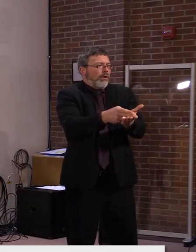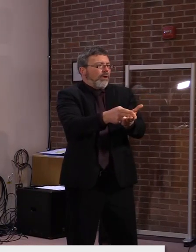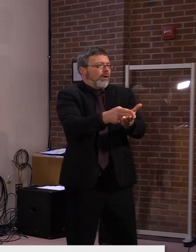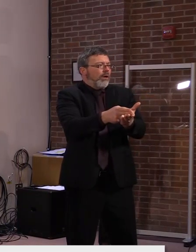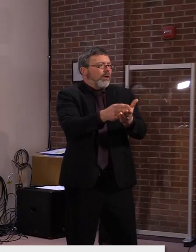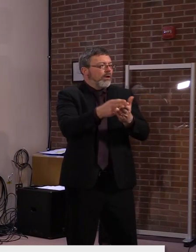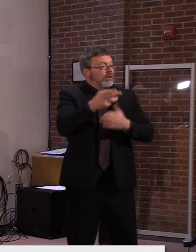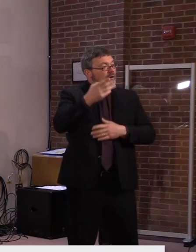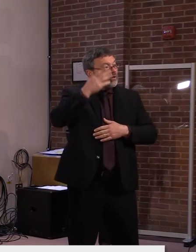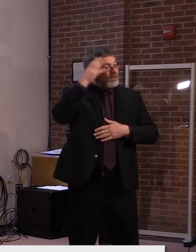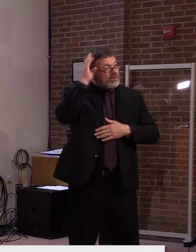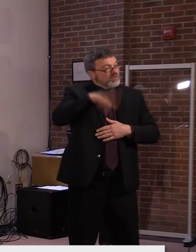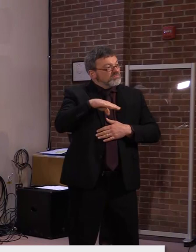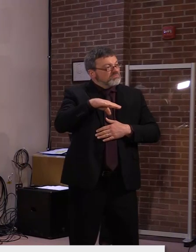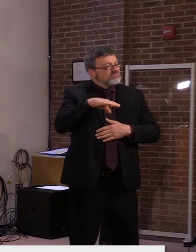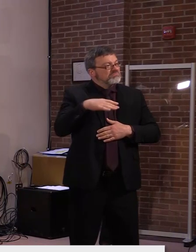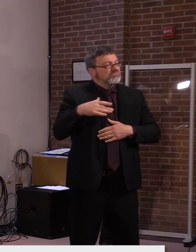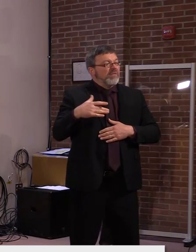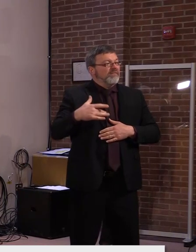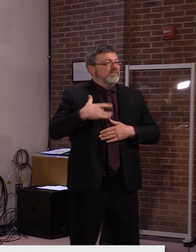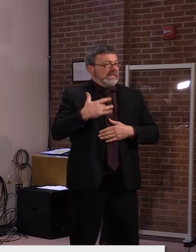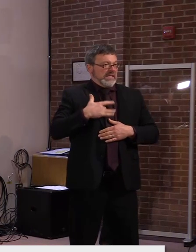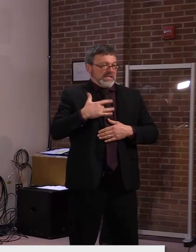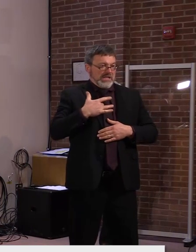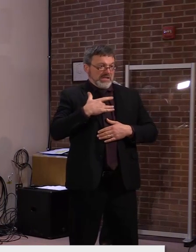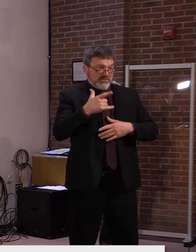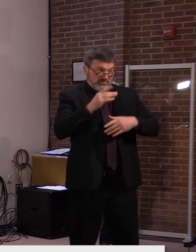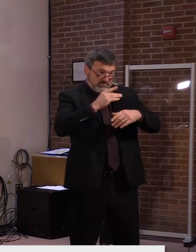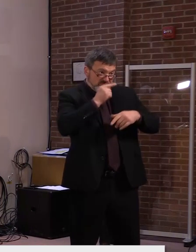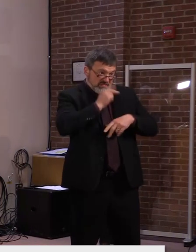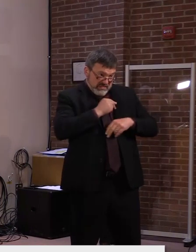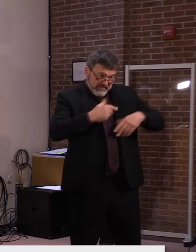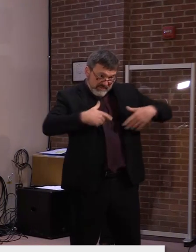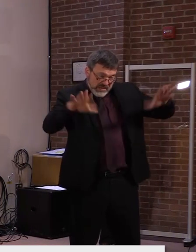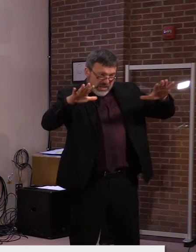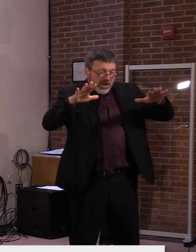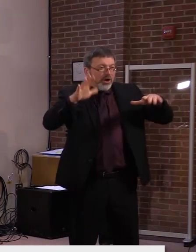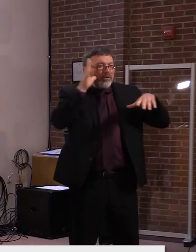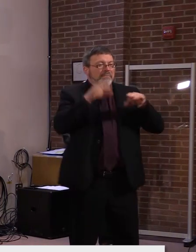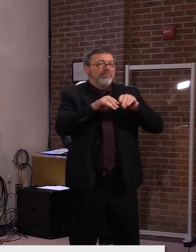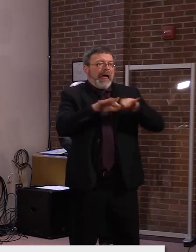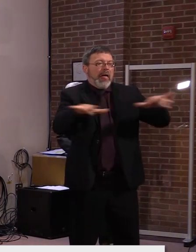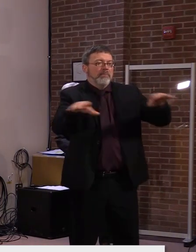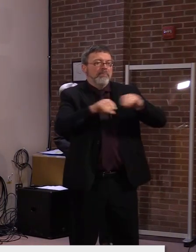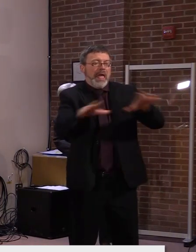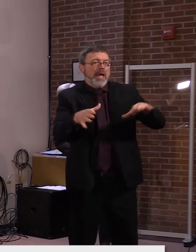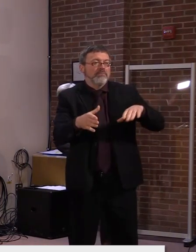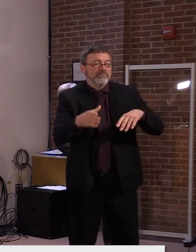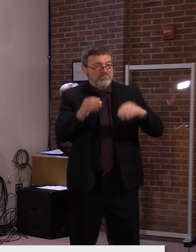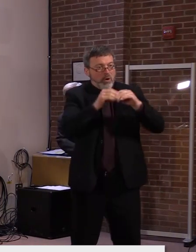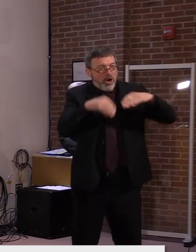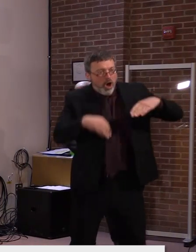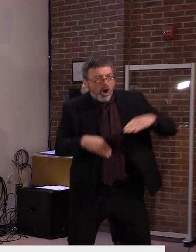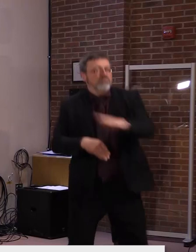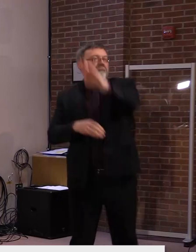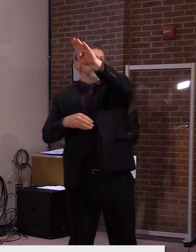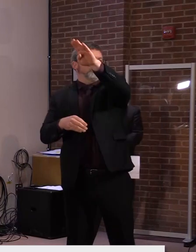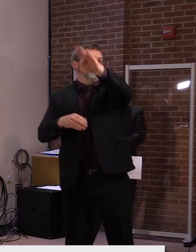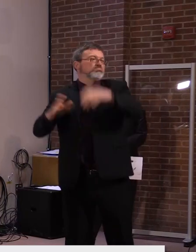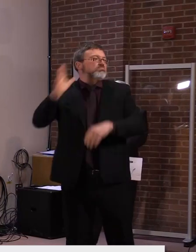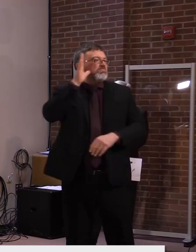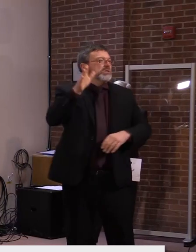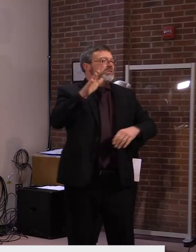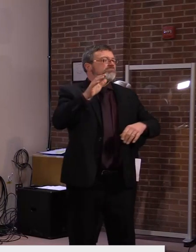a higher number of cases next week and the week after. So we're asking you to help us keep that spike as low as we can,